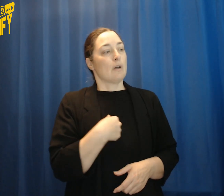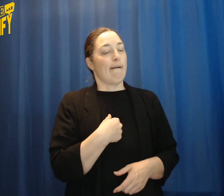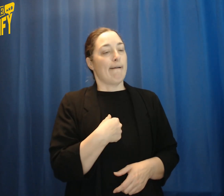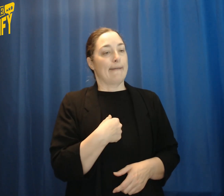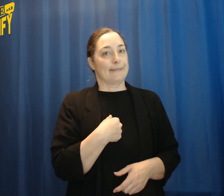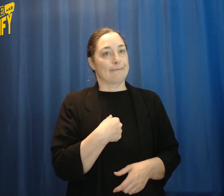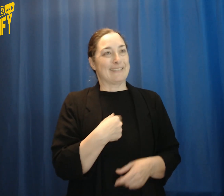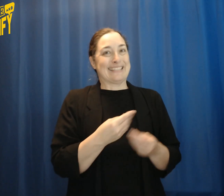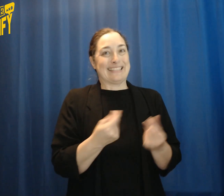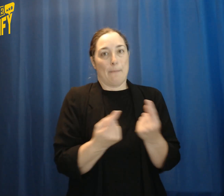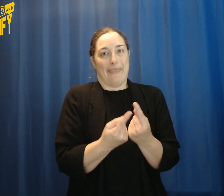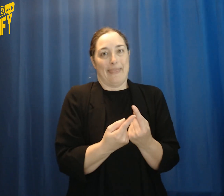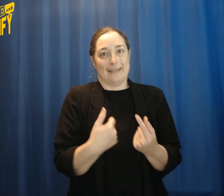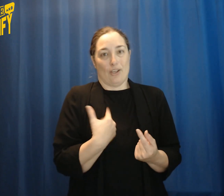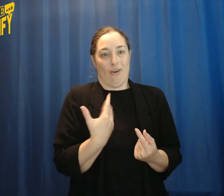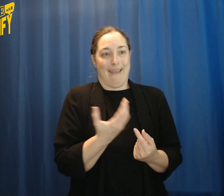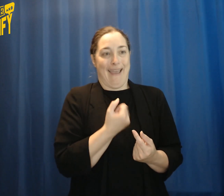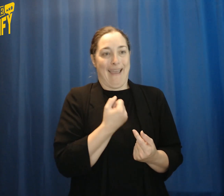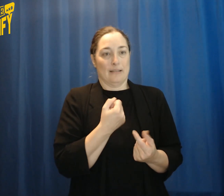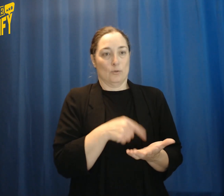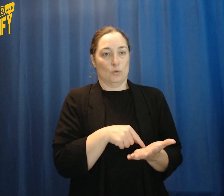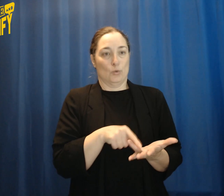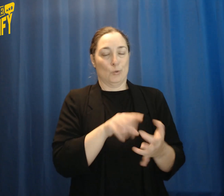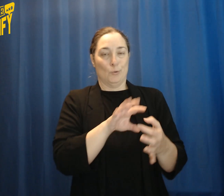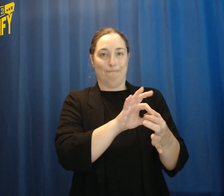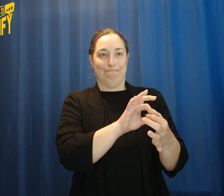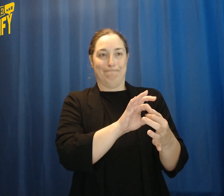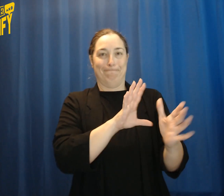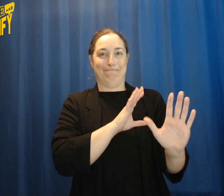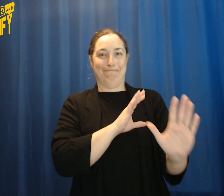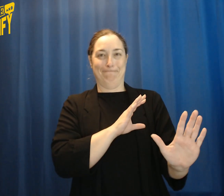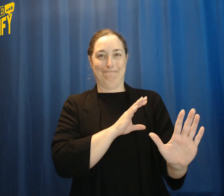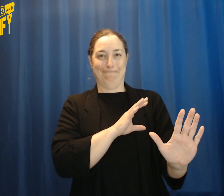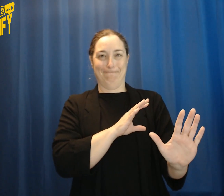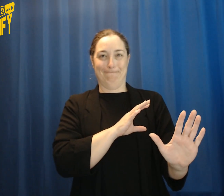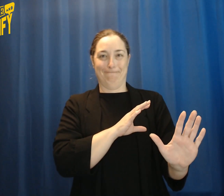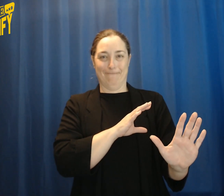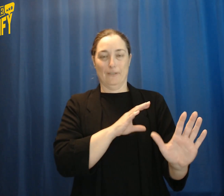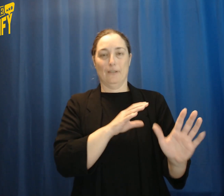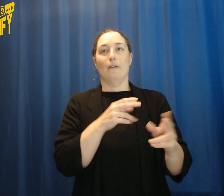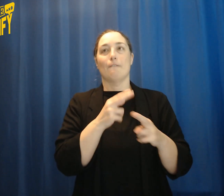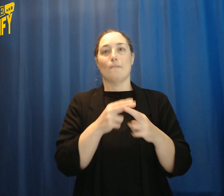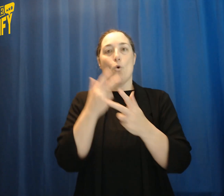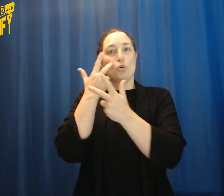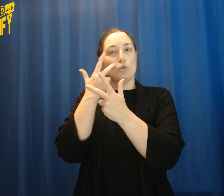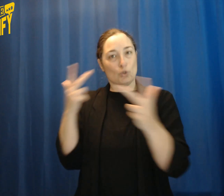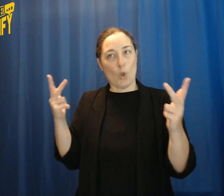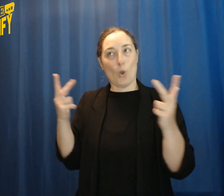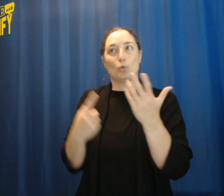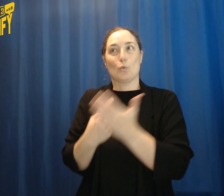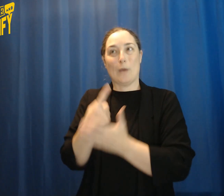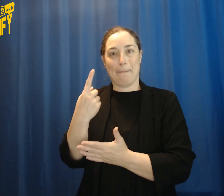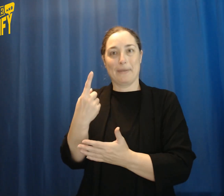of for the show to happen in the capacity that it could, but still be an excellent